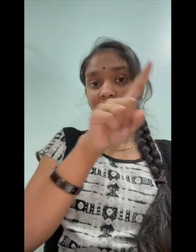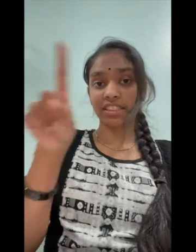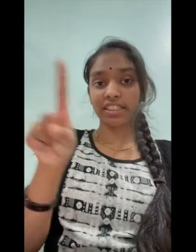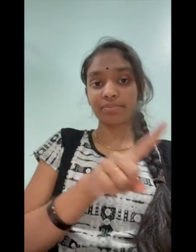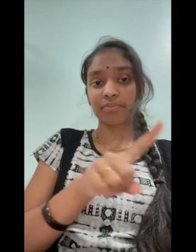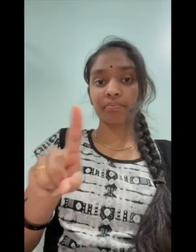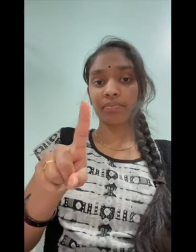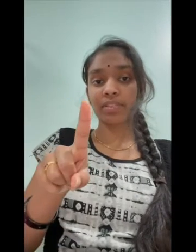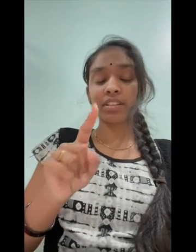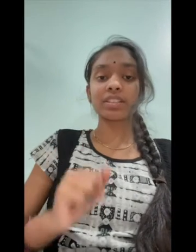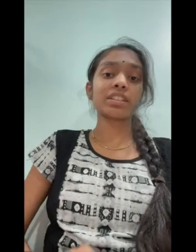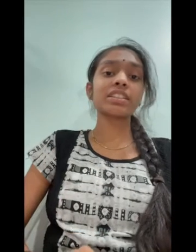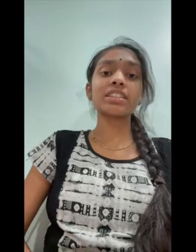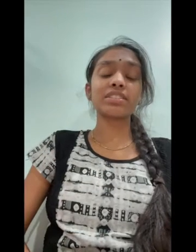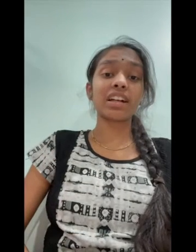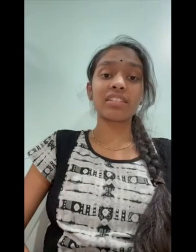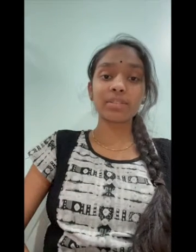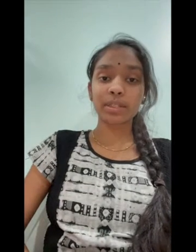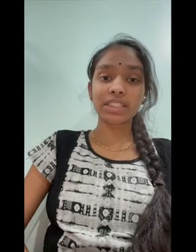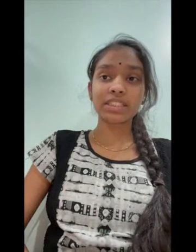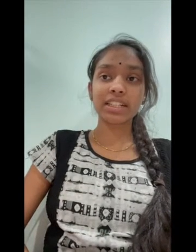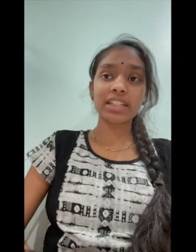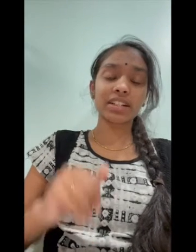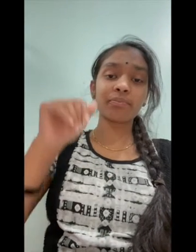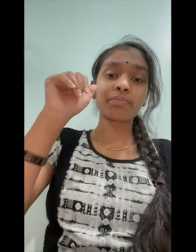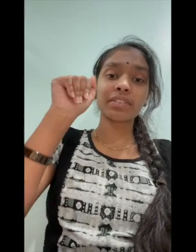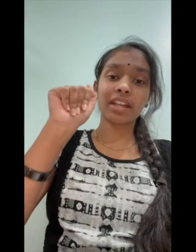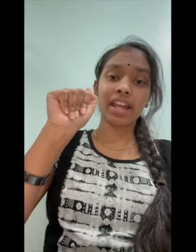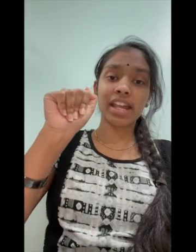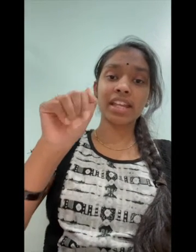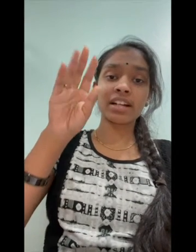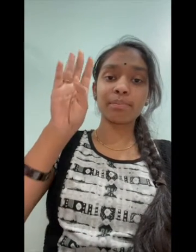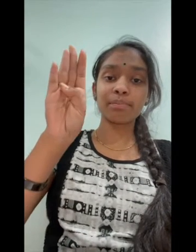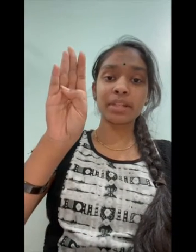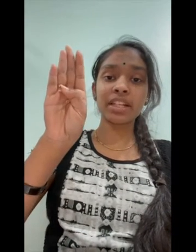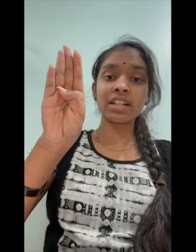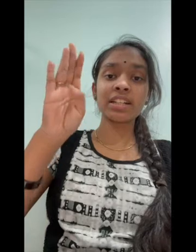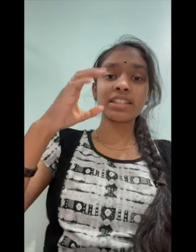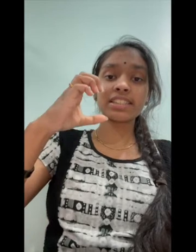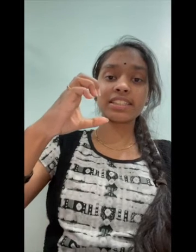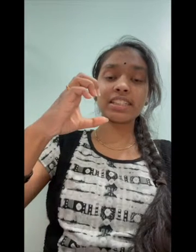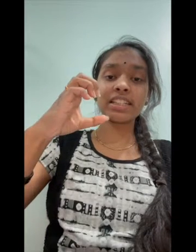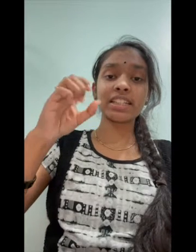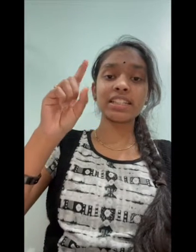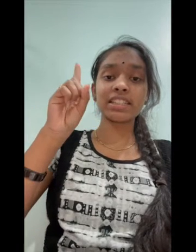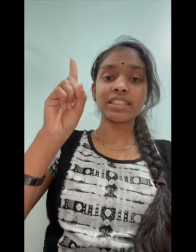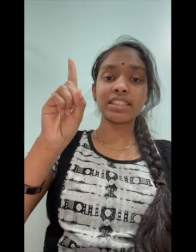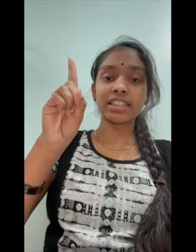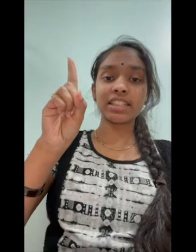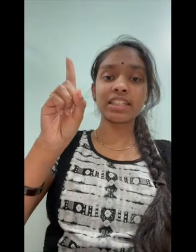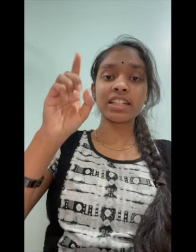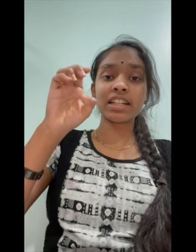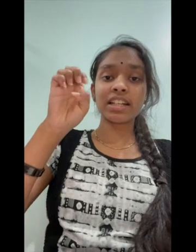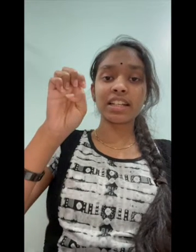C. So let's do the alphabets together. A, B, C, D,